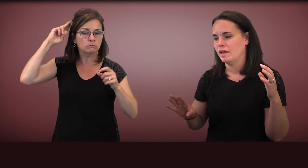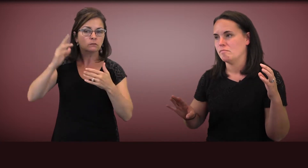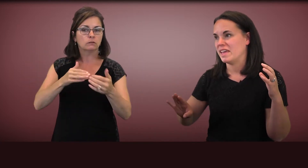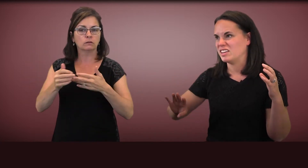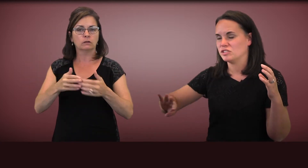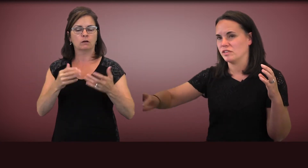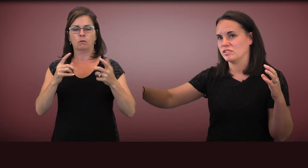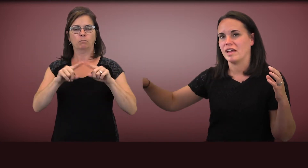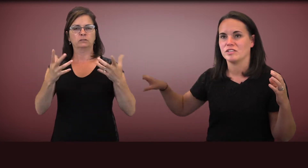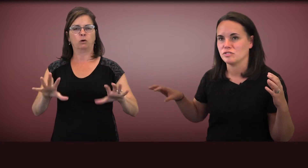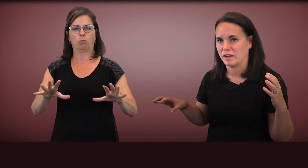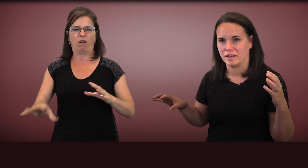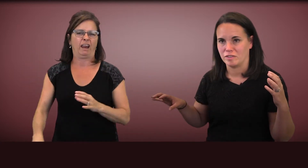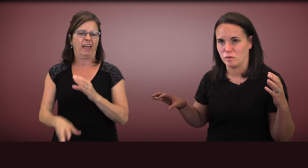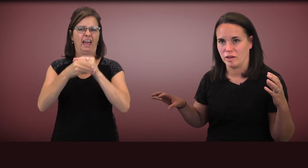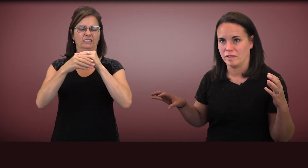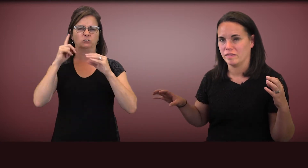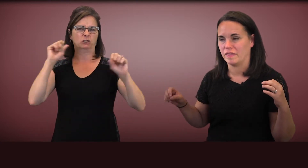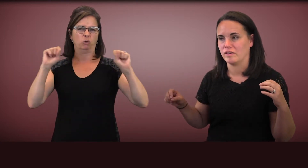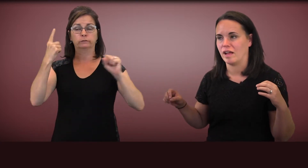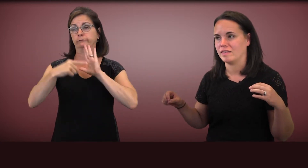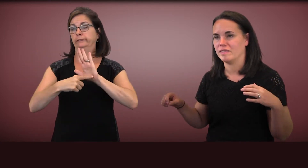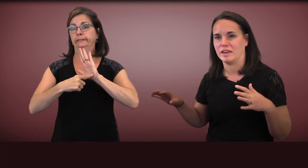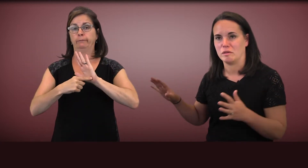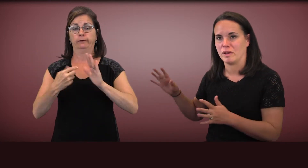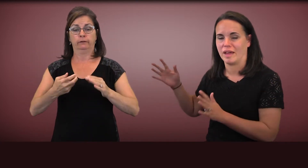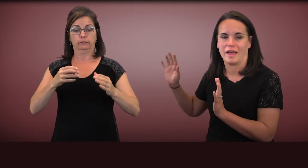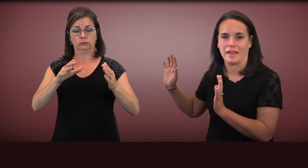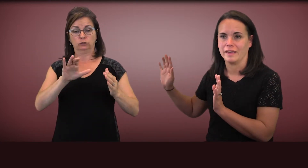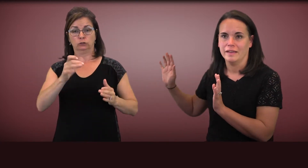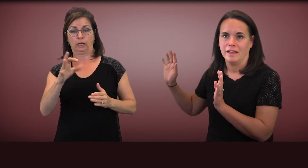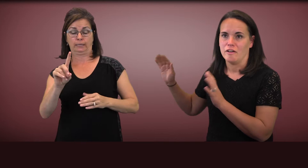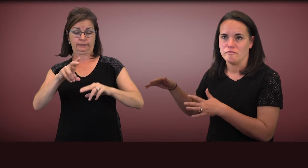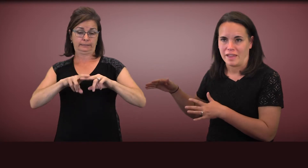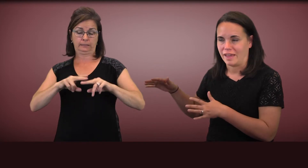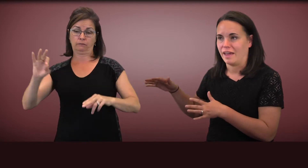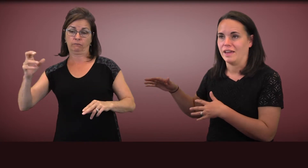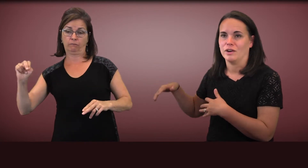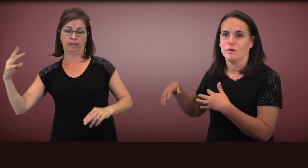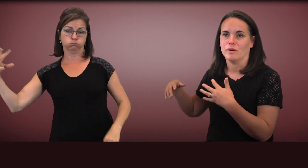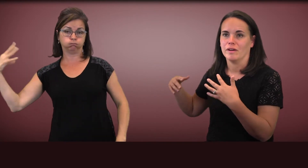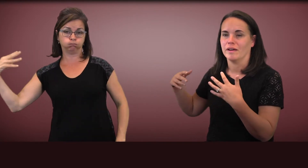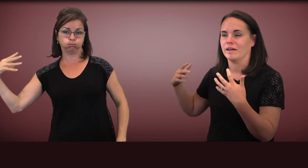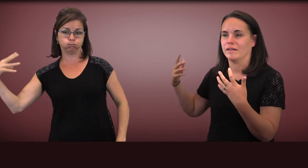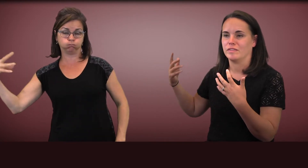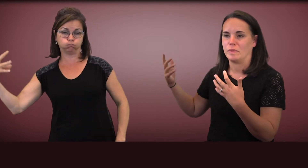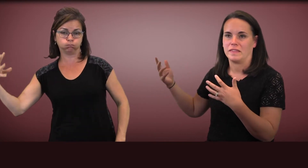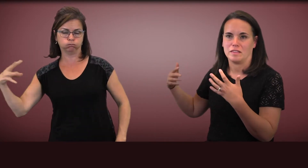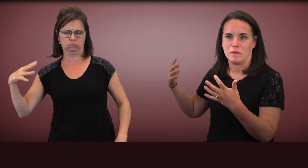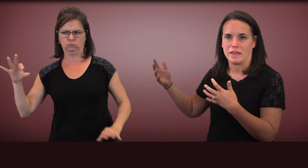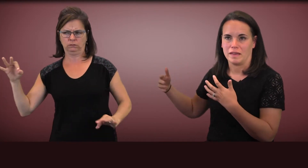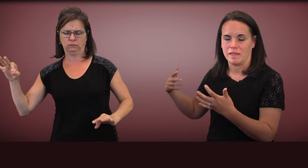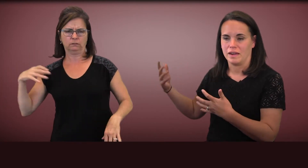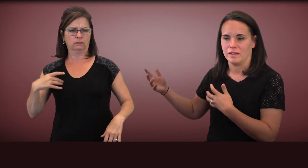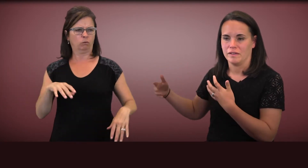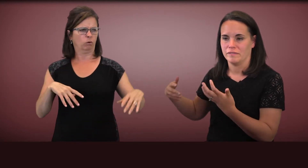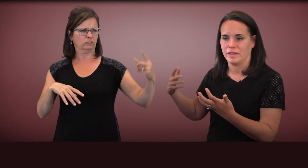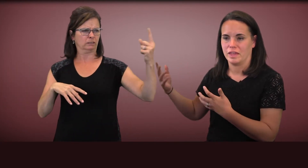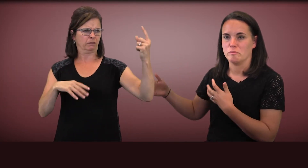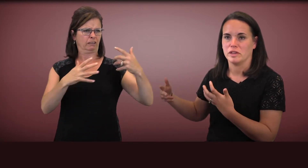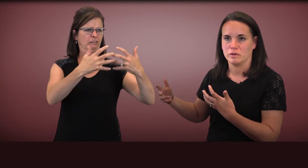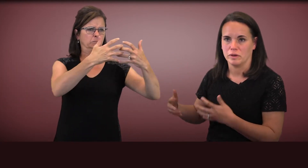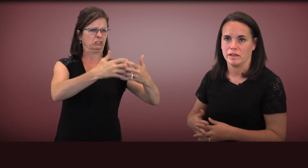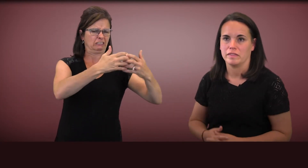also making sure there's not extraneous noise, that they're not sitting by a fan or something that's making a lot